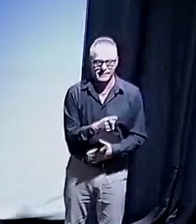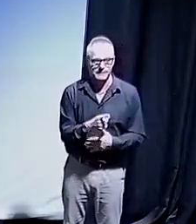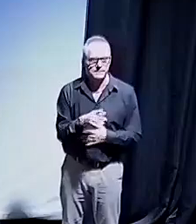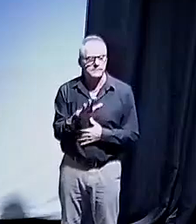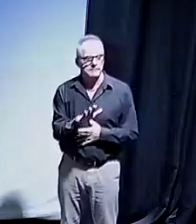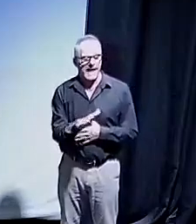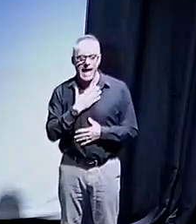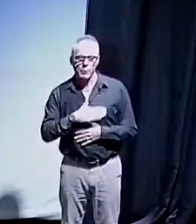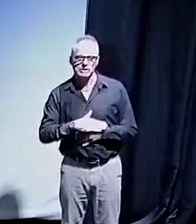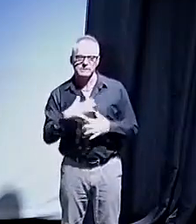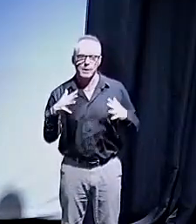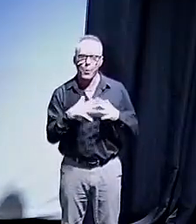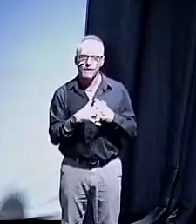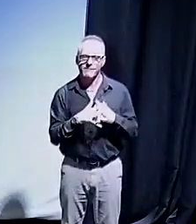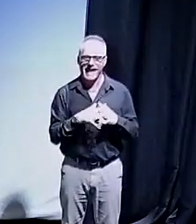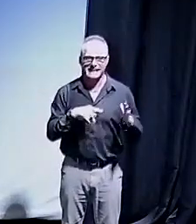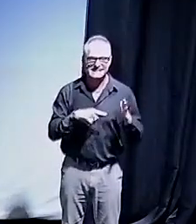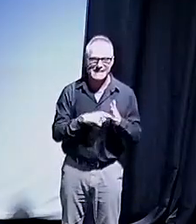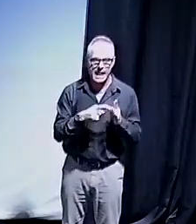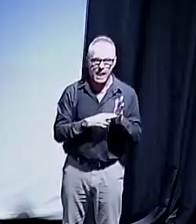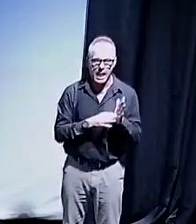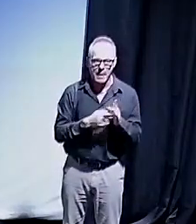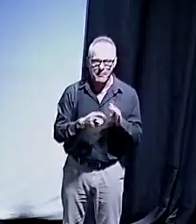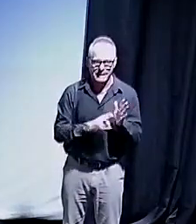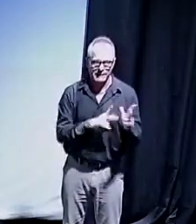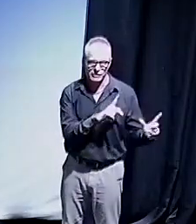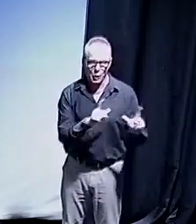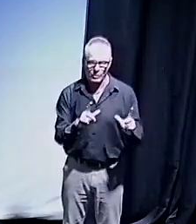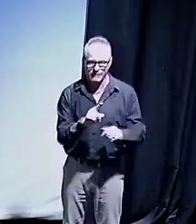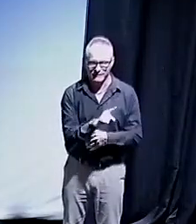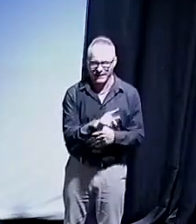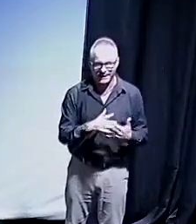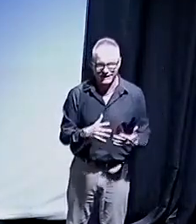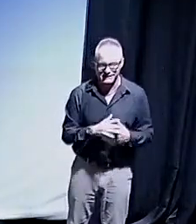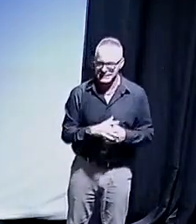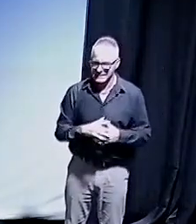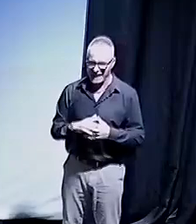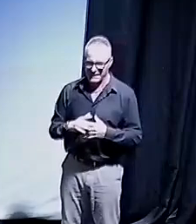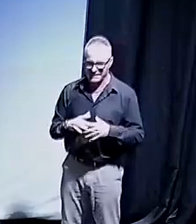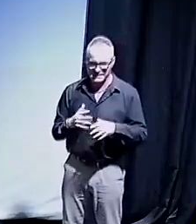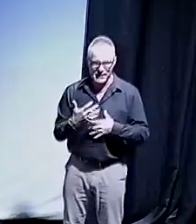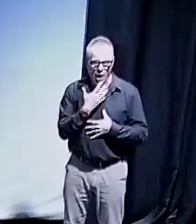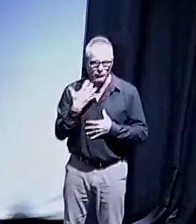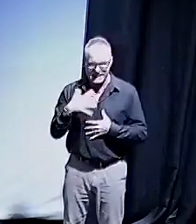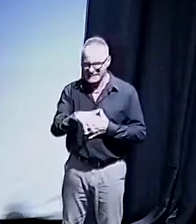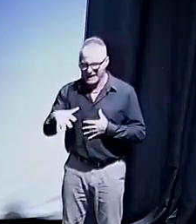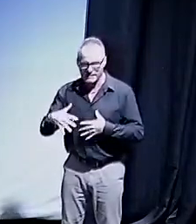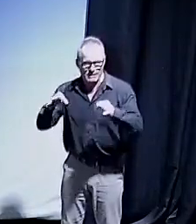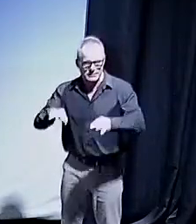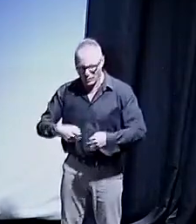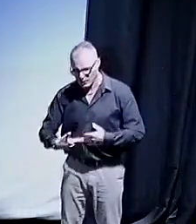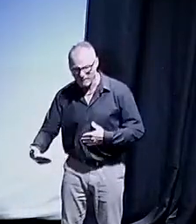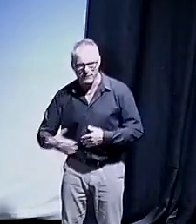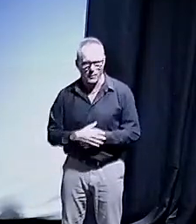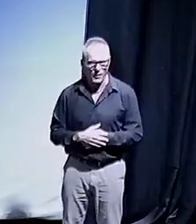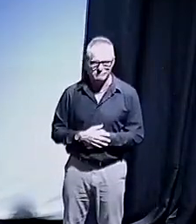when I was really young, and I photographed my pants over a radiator or socks on the floor, and it was a load of old shit. So I said no.